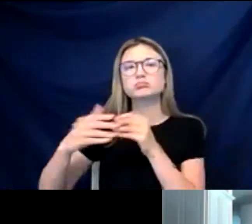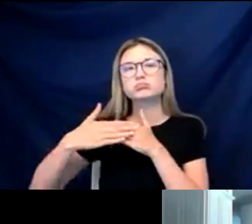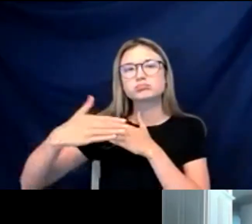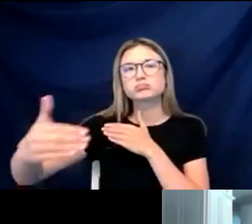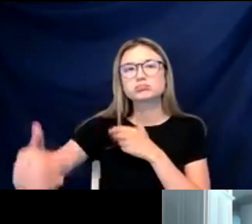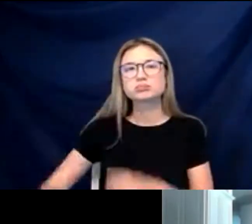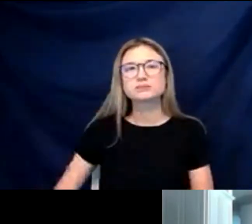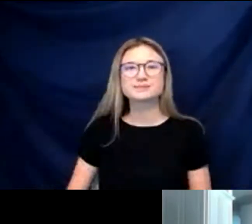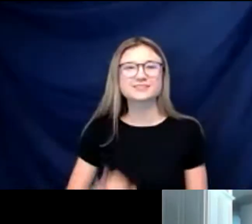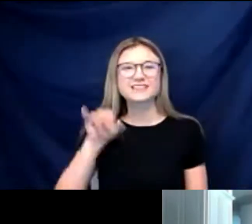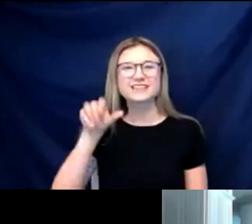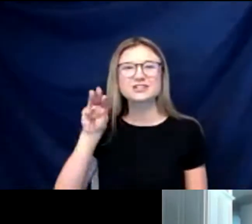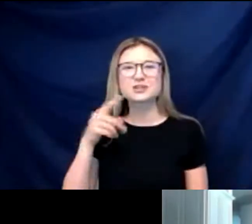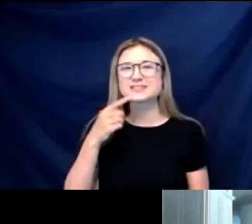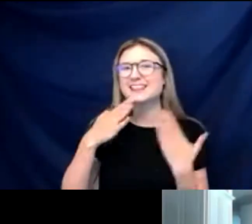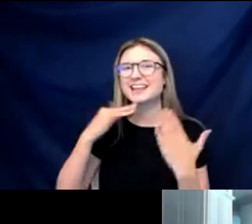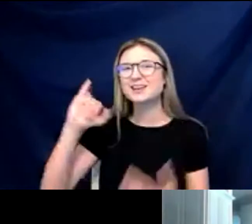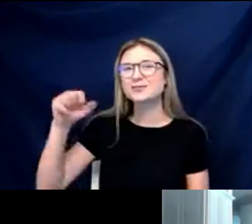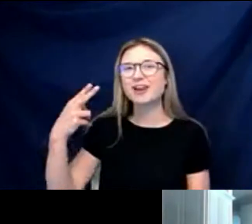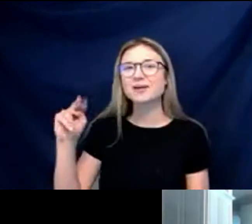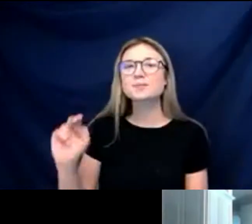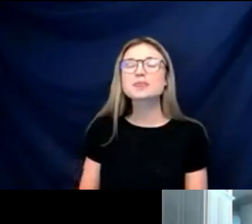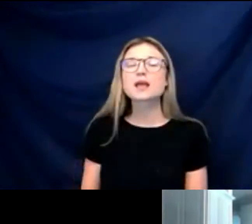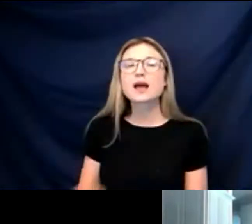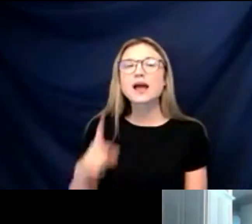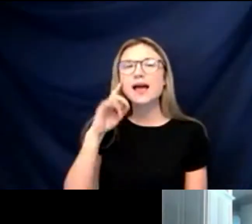Thanks, John. That also I think points